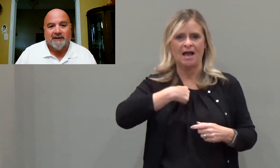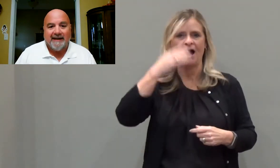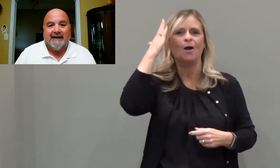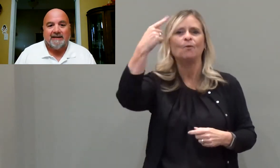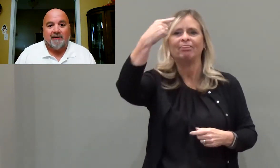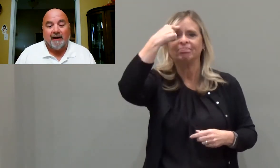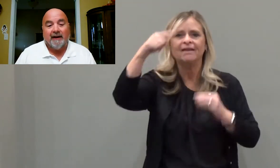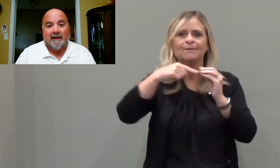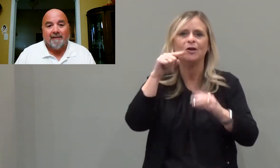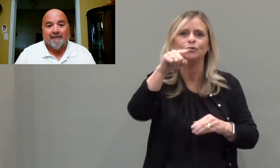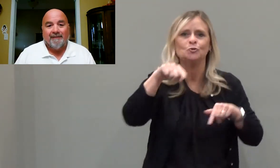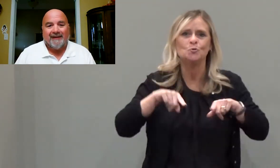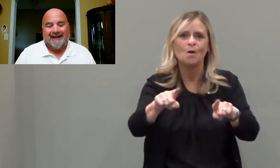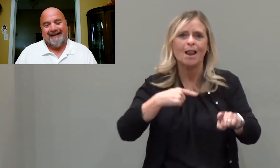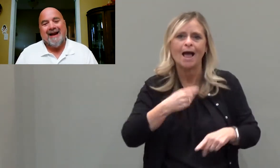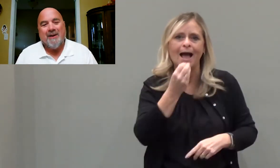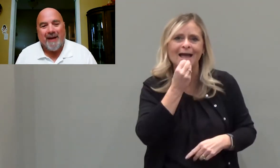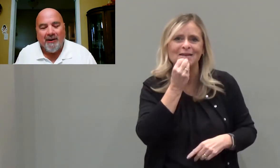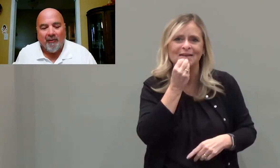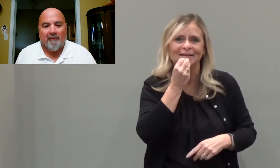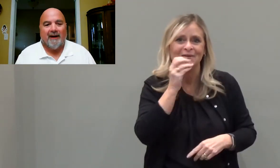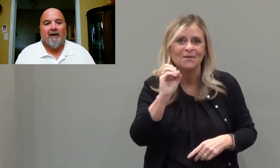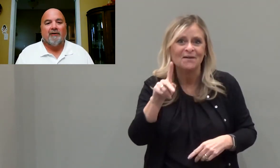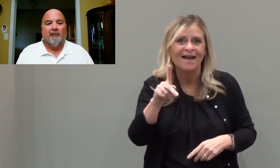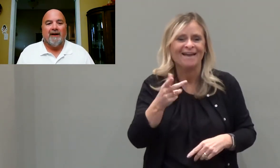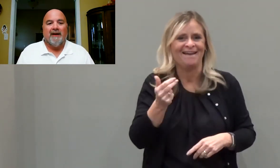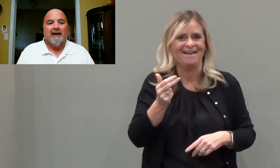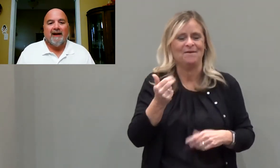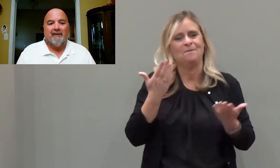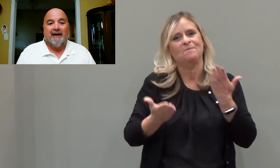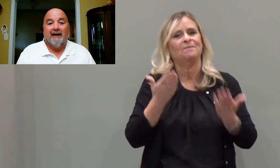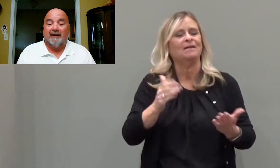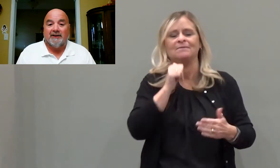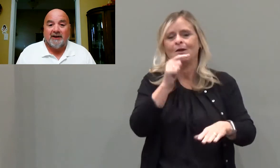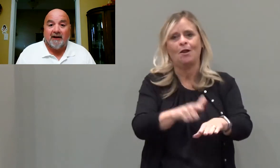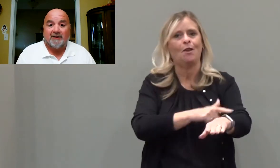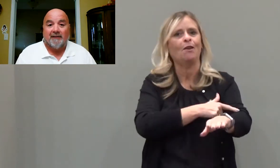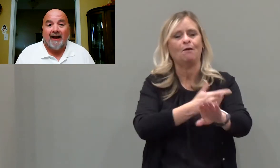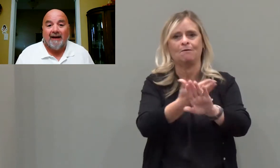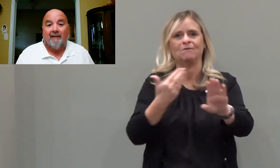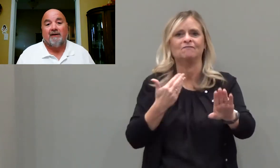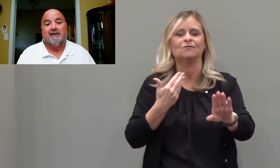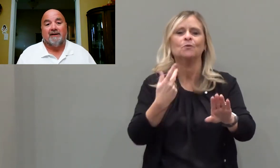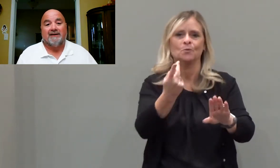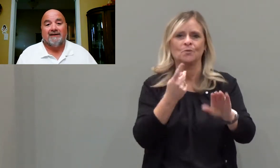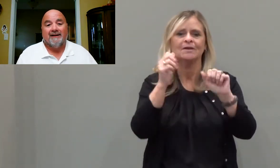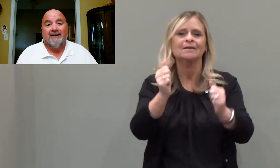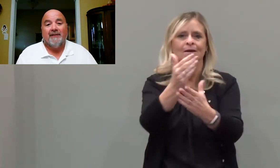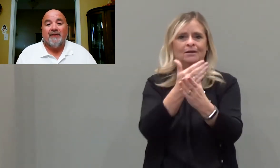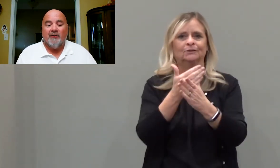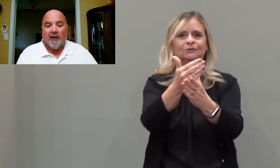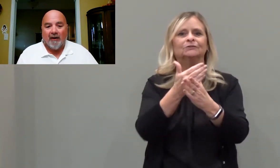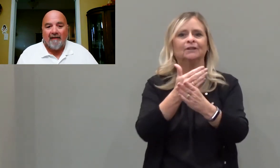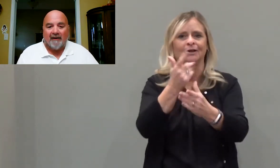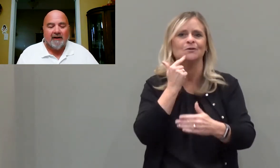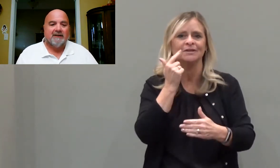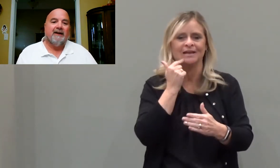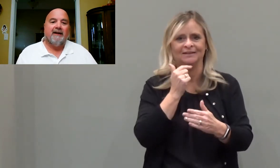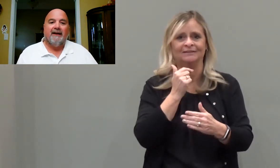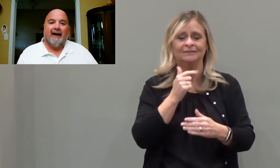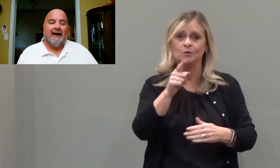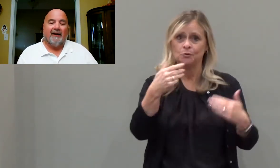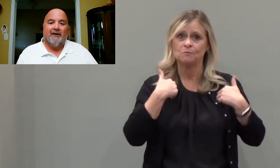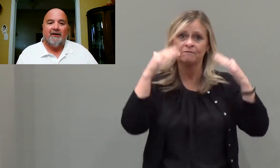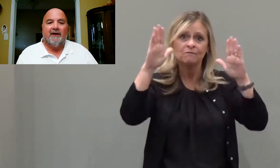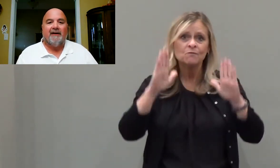about you as he eats it, okay? Maybe it won't be long till we can be together again and share some candy amongst us. You all have a good